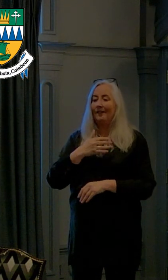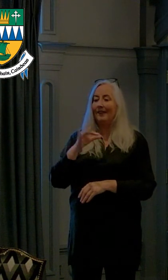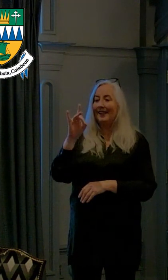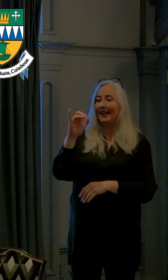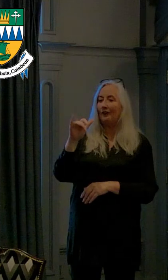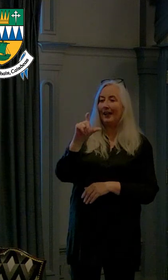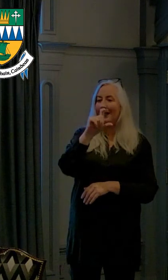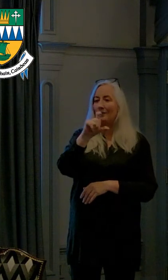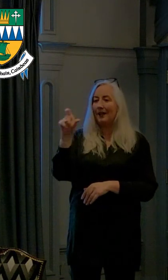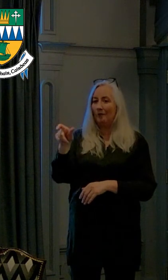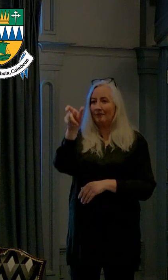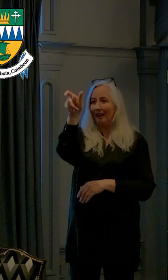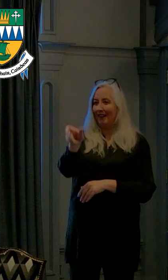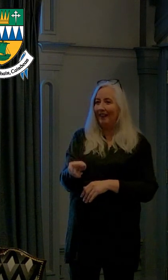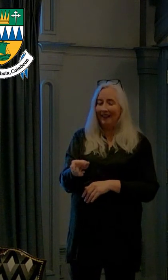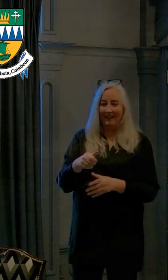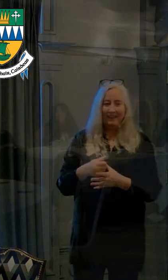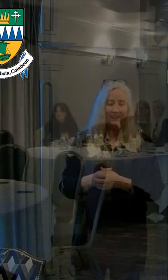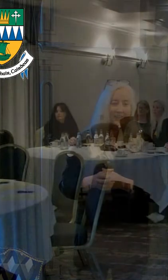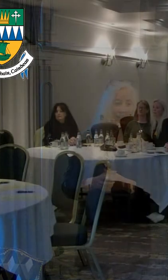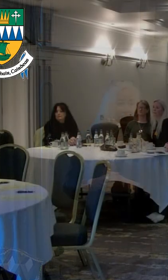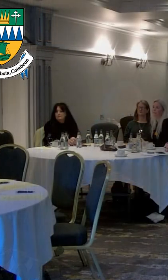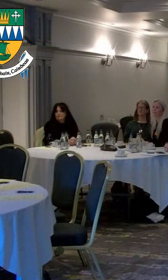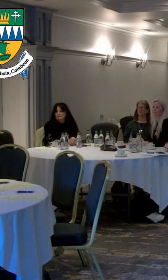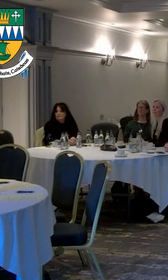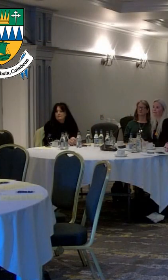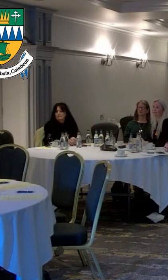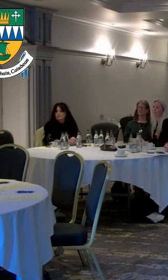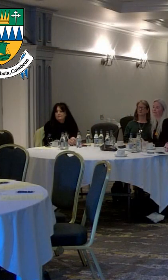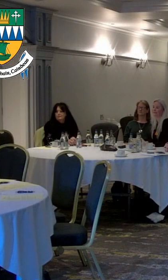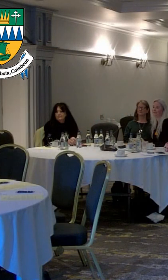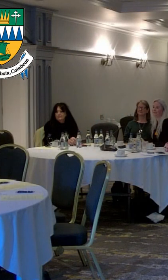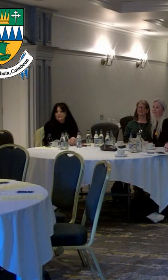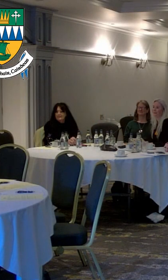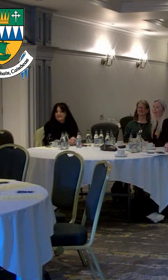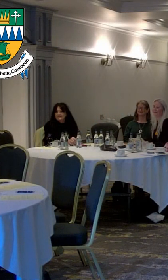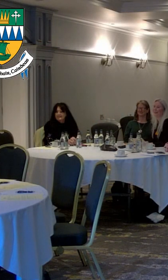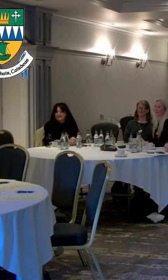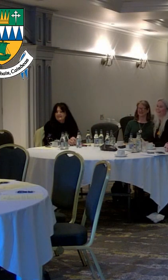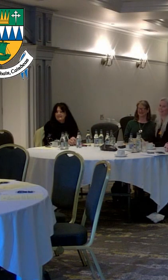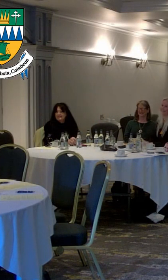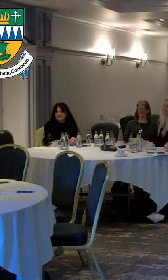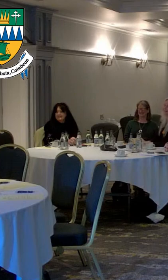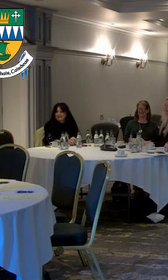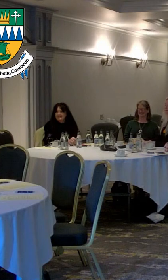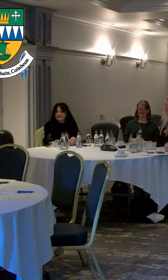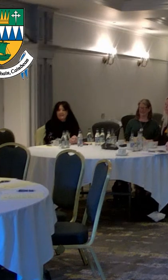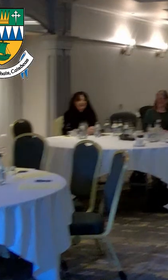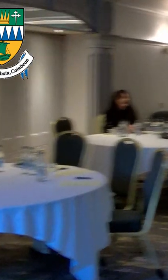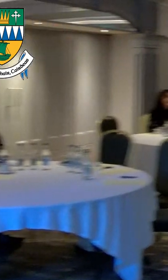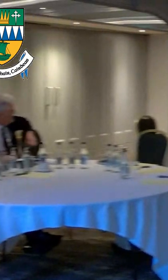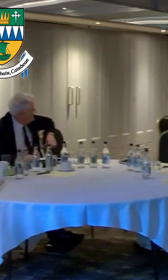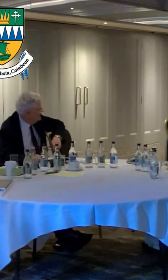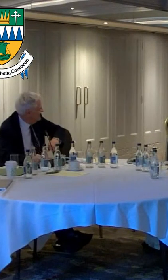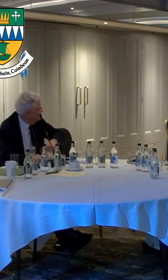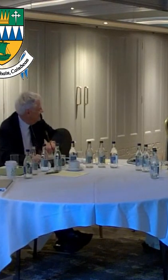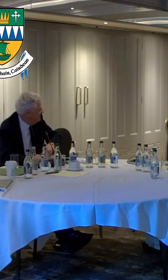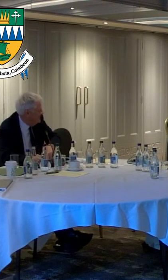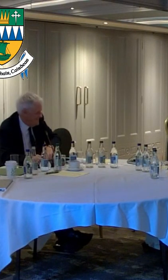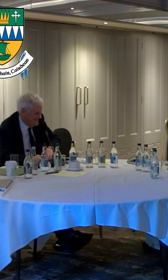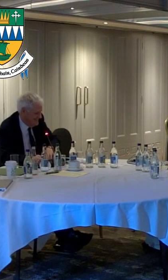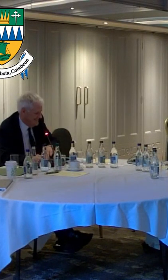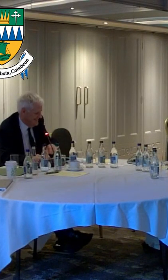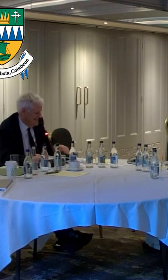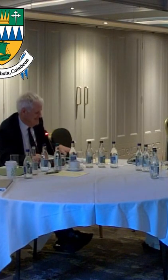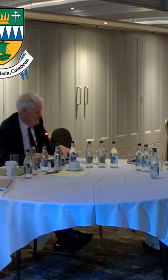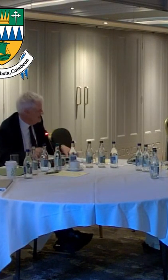well. Christy had a question and he went off to do some research or whatever and is in a position to answer that question. So I'm going to hand over